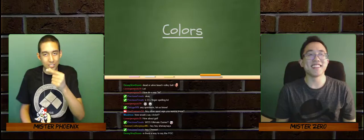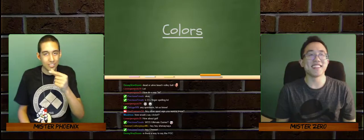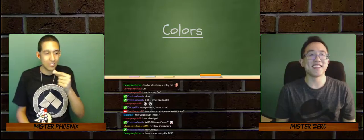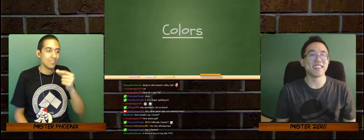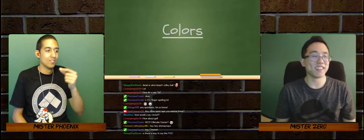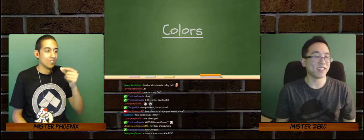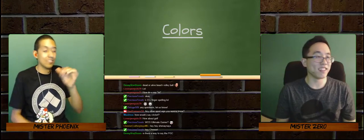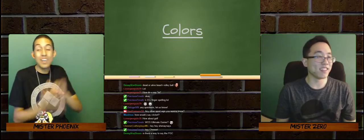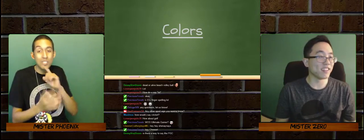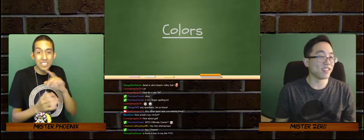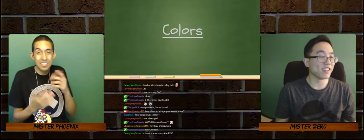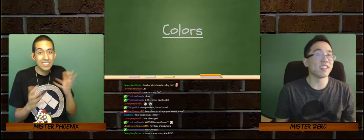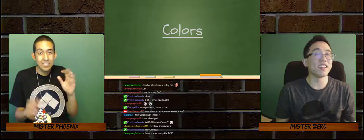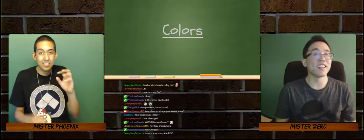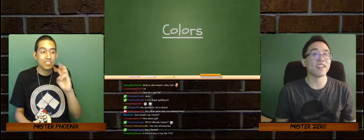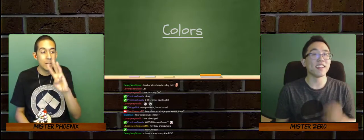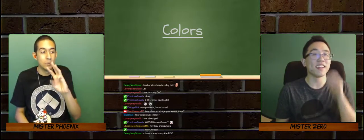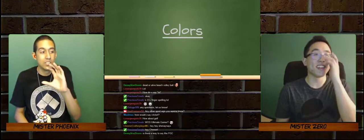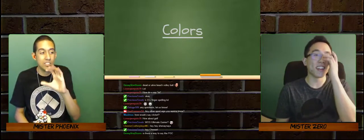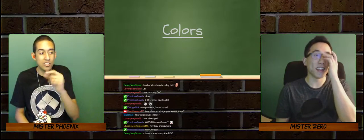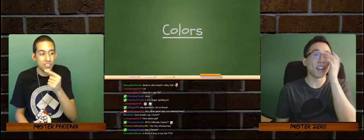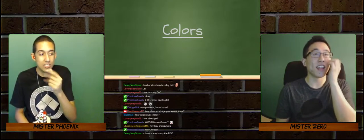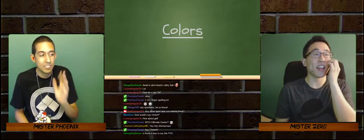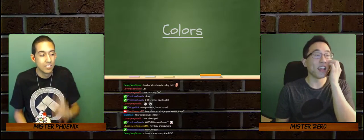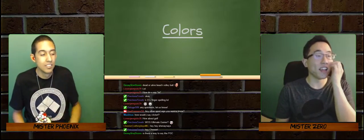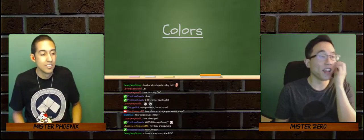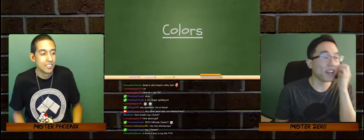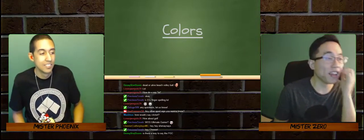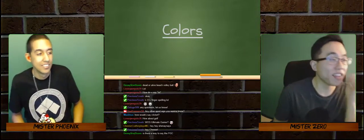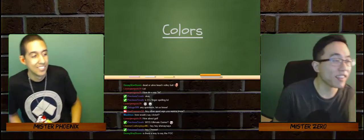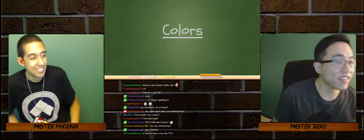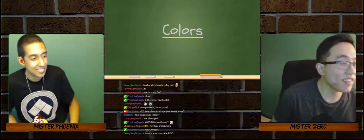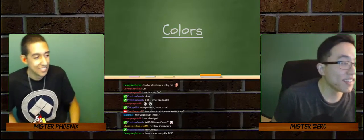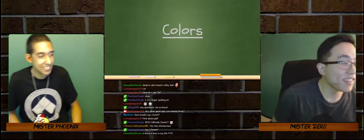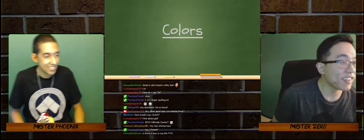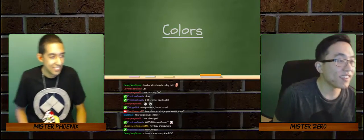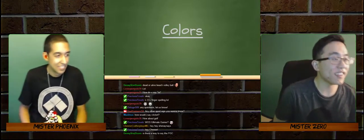WCG. That's really, that's it. It's just WCG. That's it.